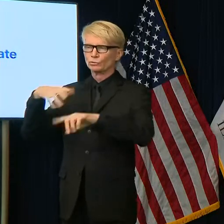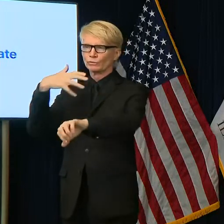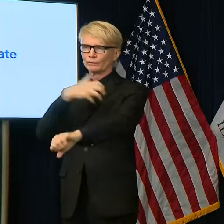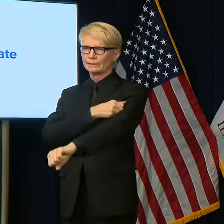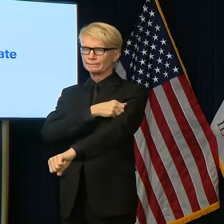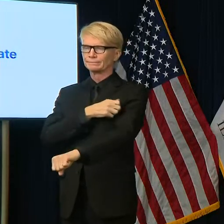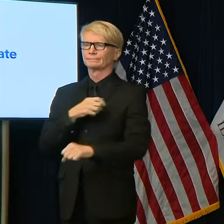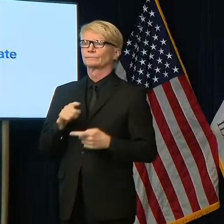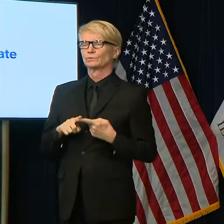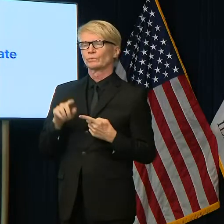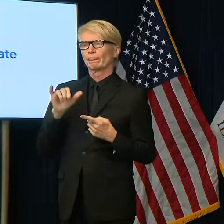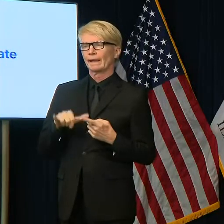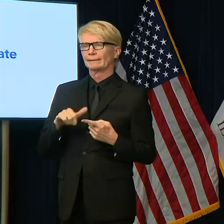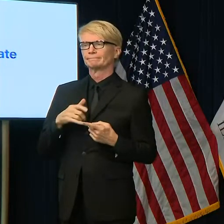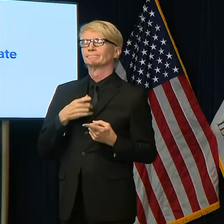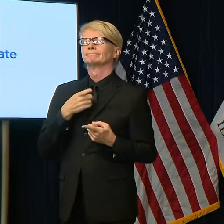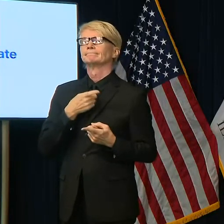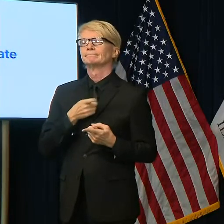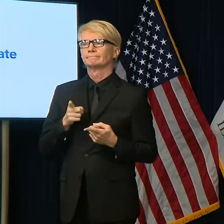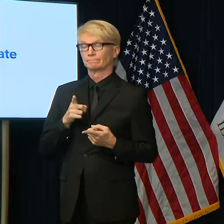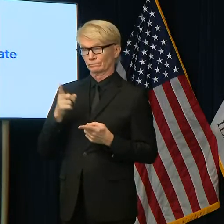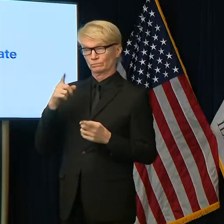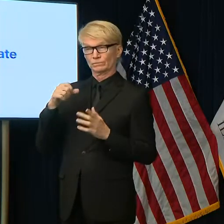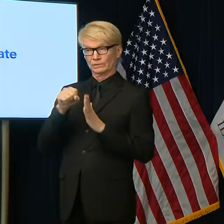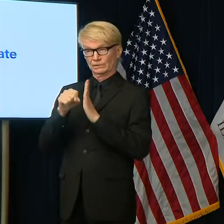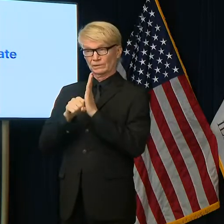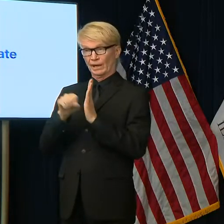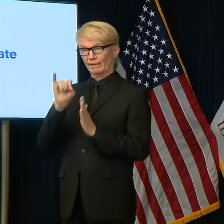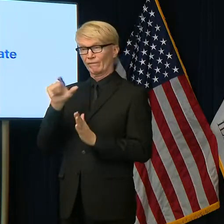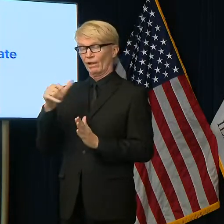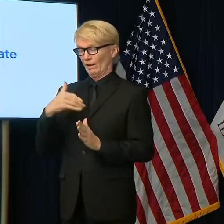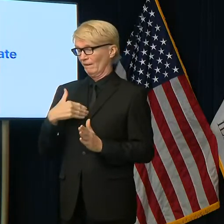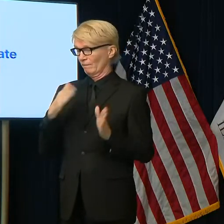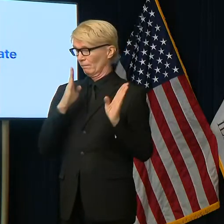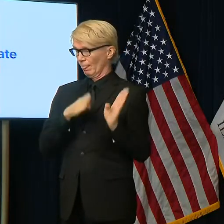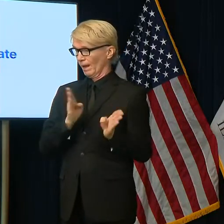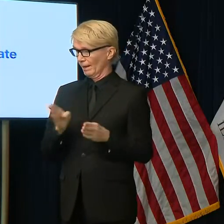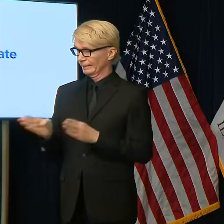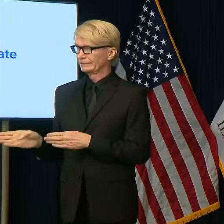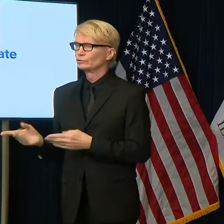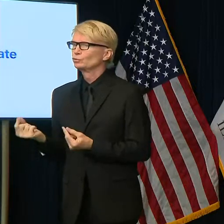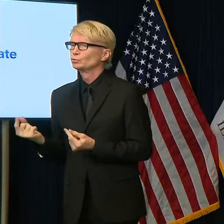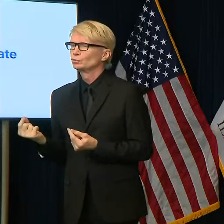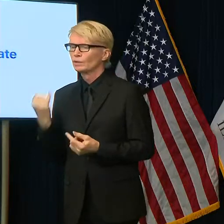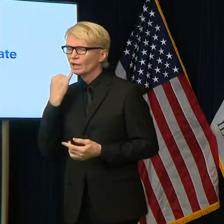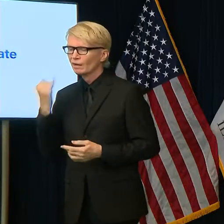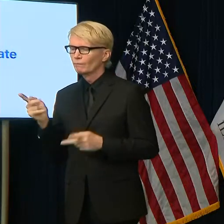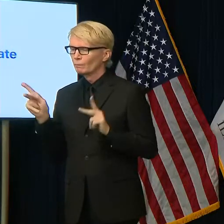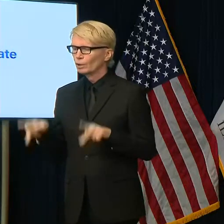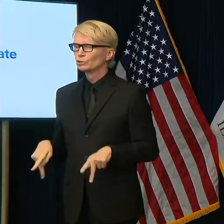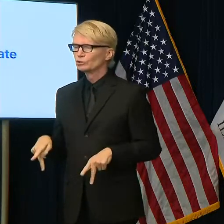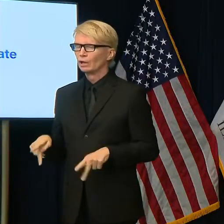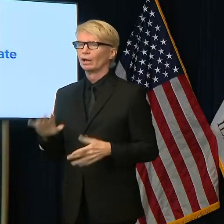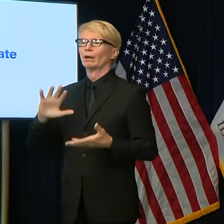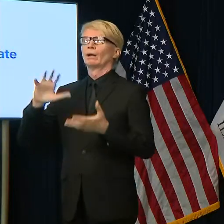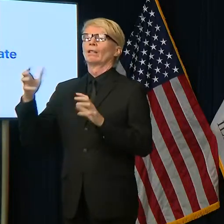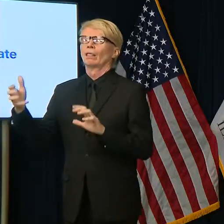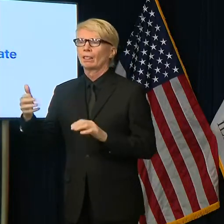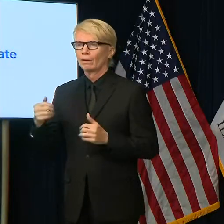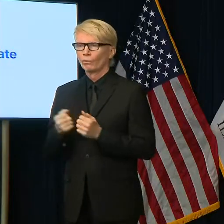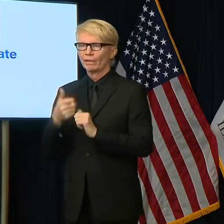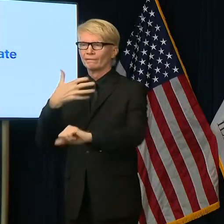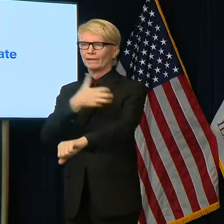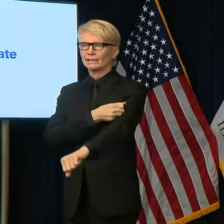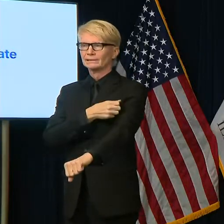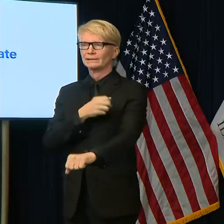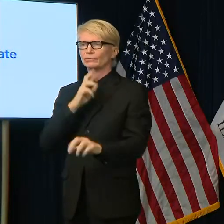was the first part of that? Does the state have a plan in place to treat those who may have allergic reactions to COVID-19? And if so, what does that plan look like?